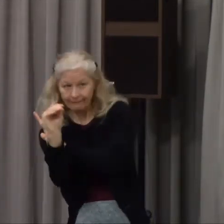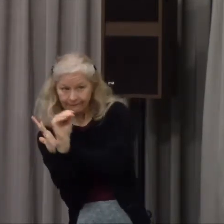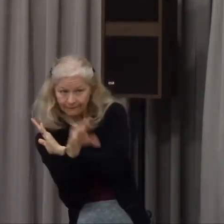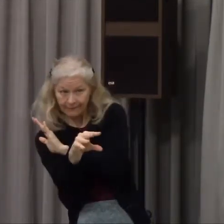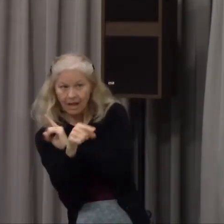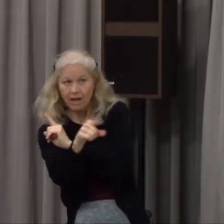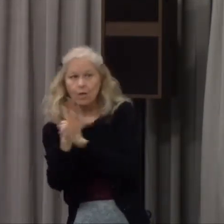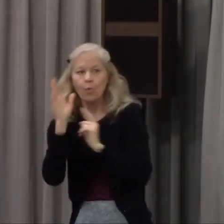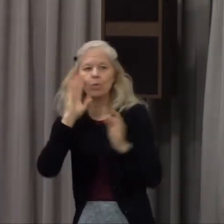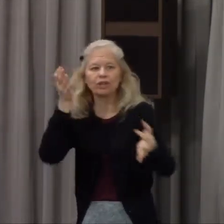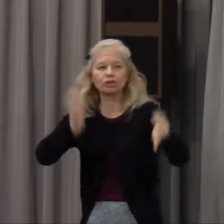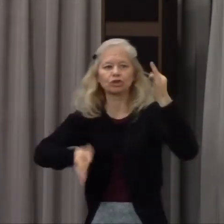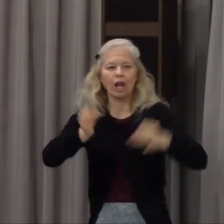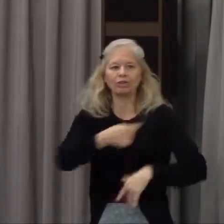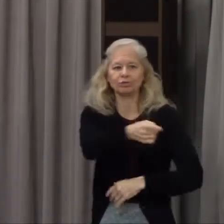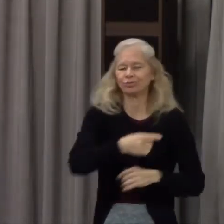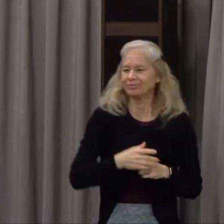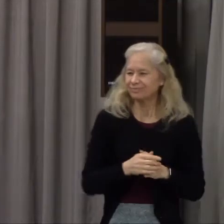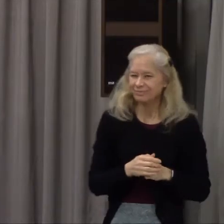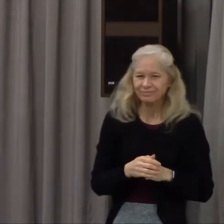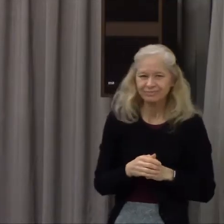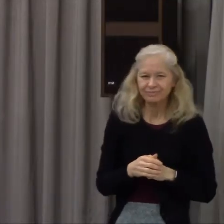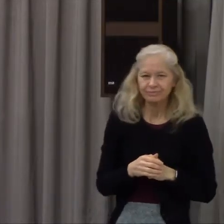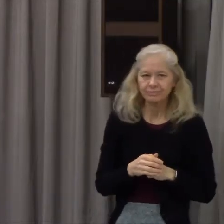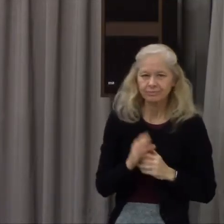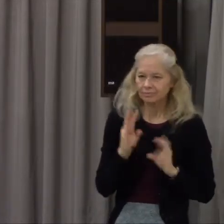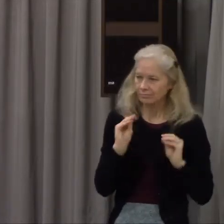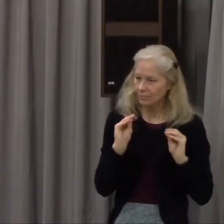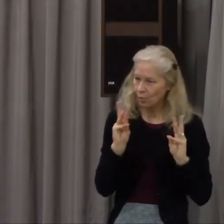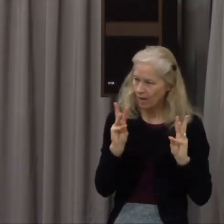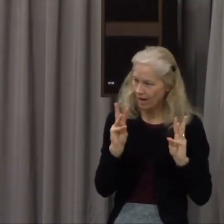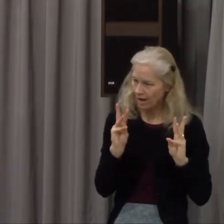Those who picked up this book and their heart was laid wide open.